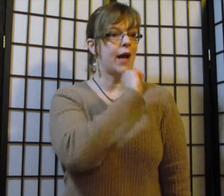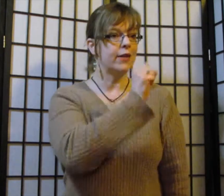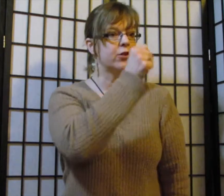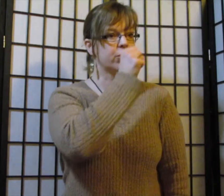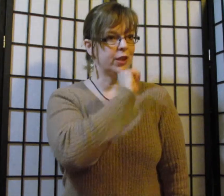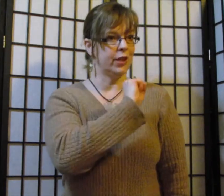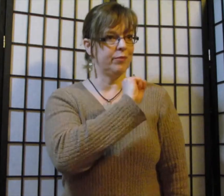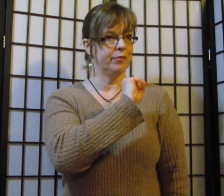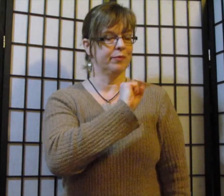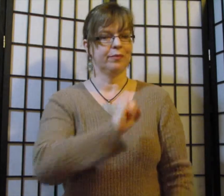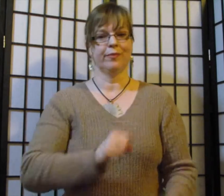Ice cream.